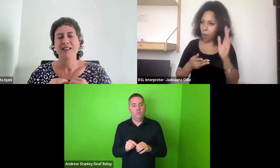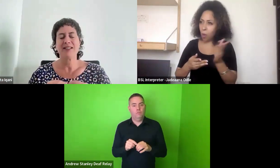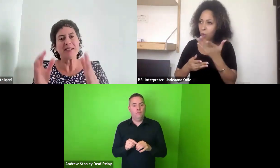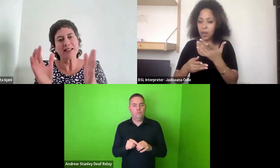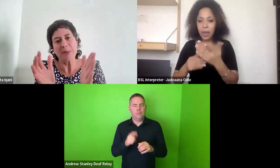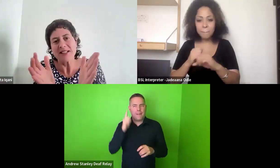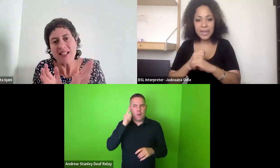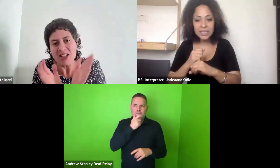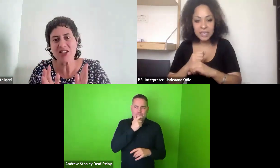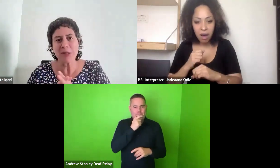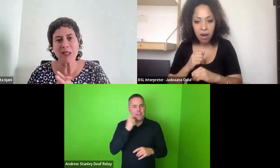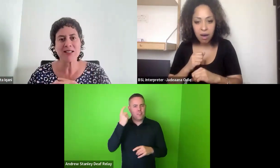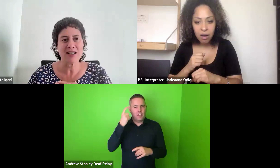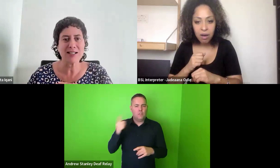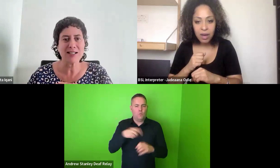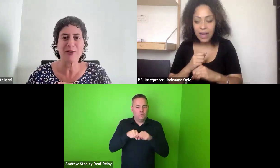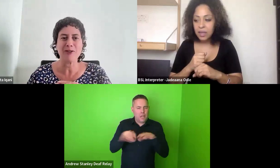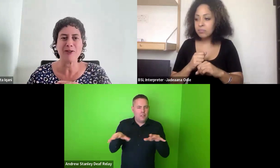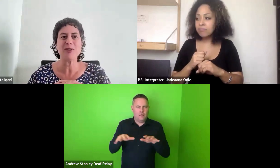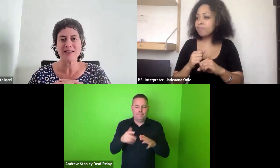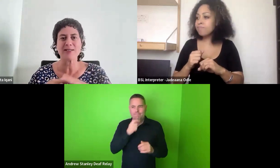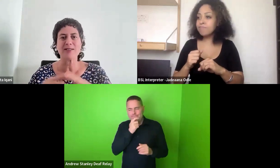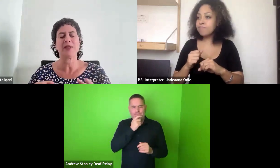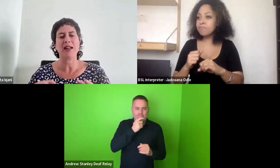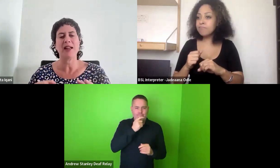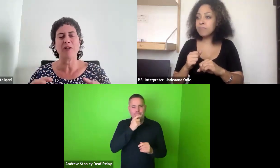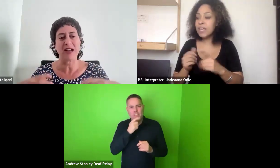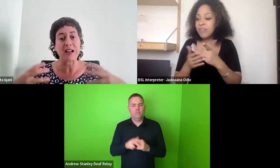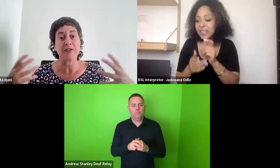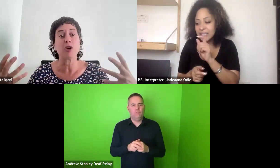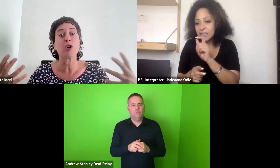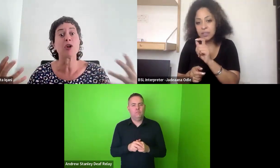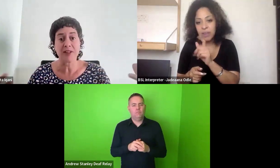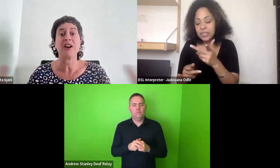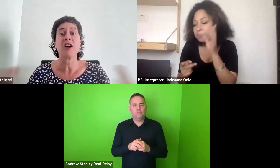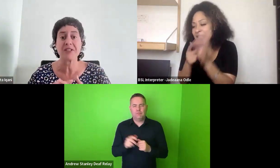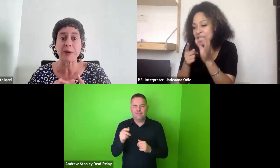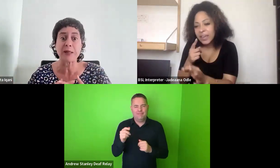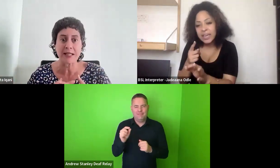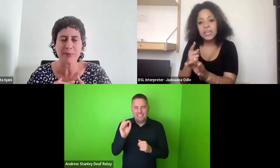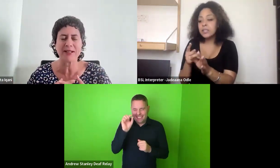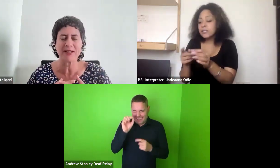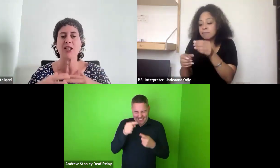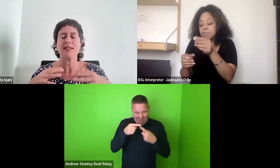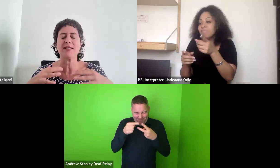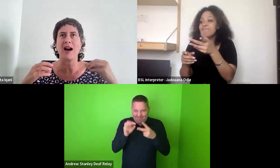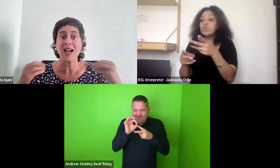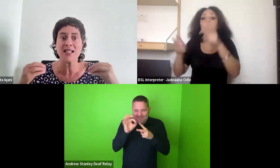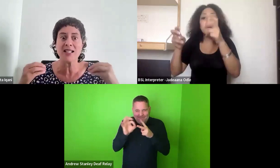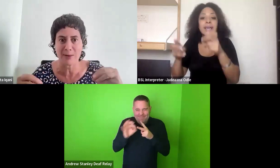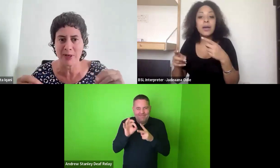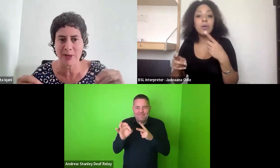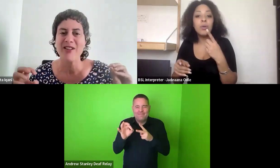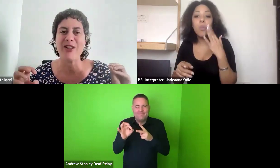geological. It's been a niche in media studies for a few years and of kind of looking for the environmental links, but